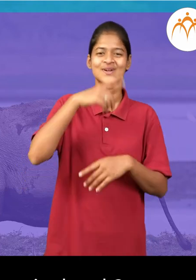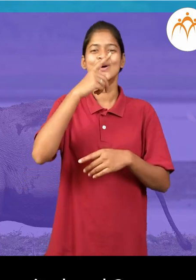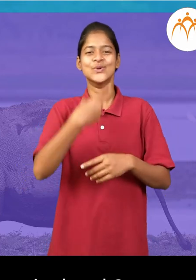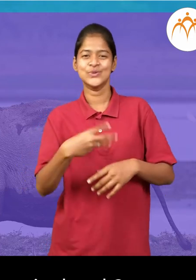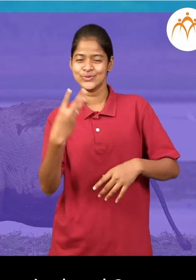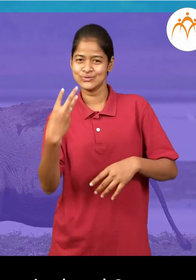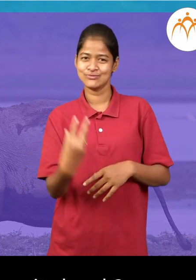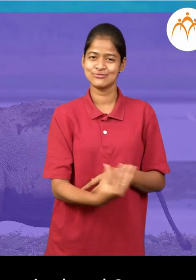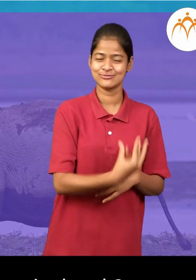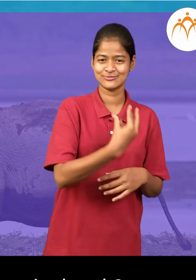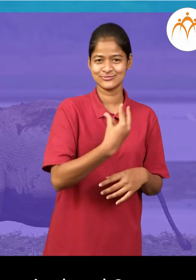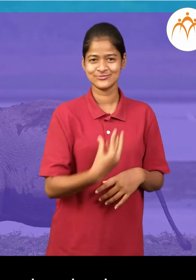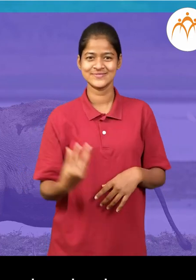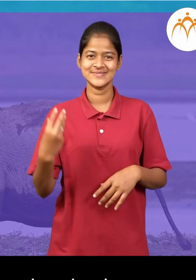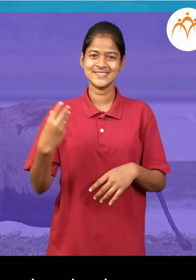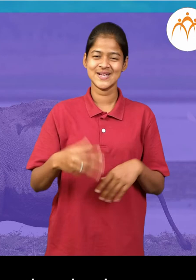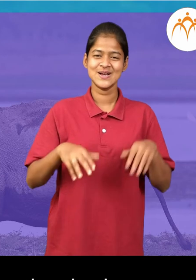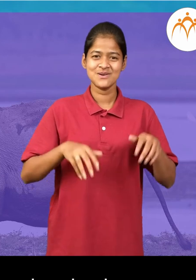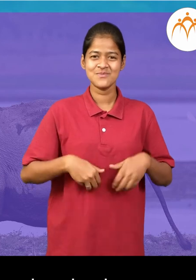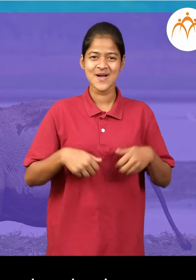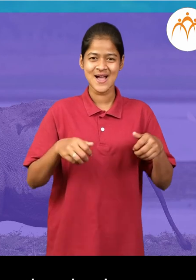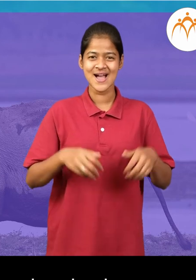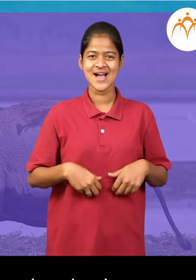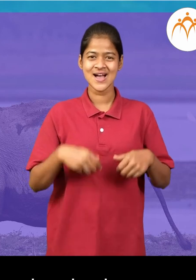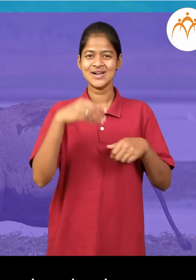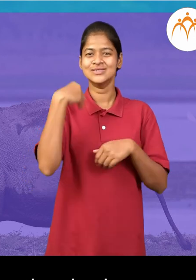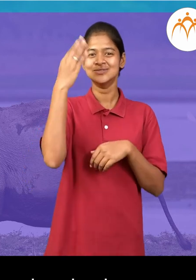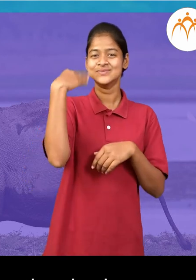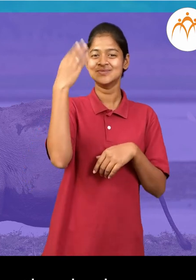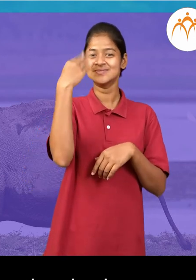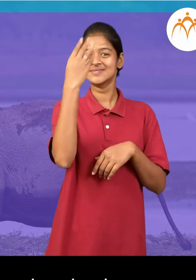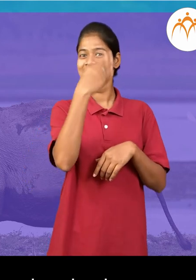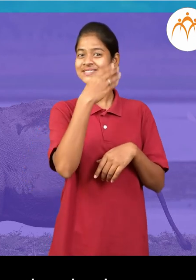drunk? Such heavy weight carries the donkey.